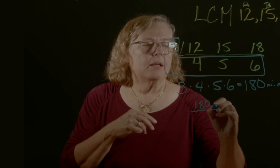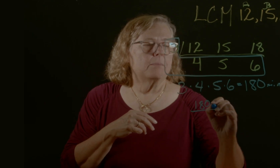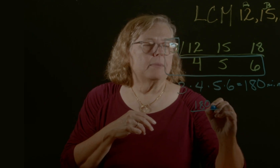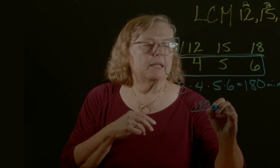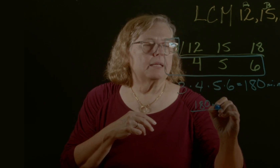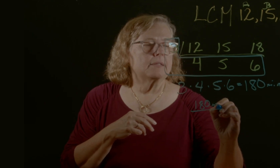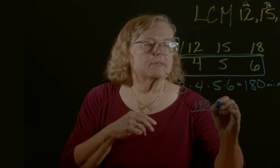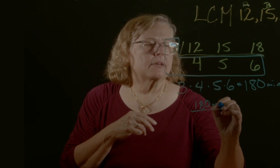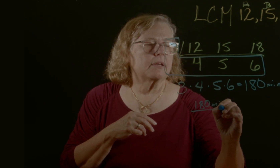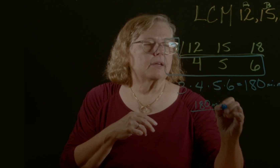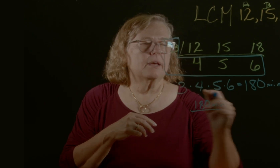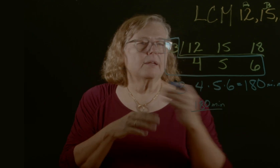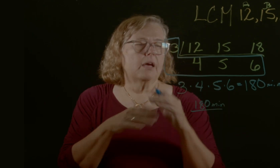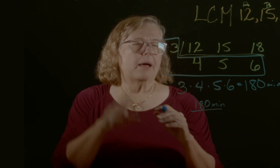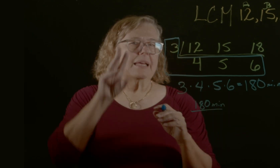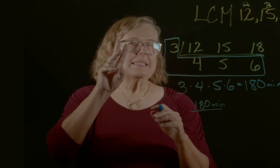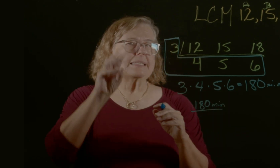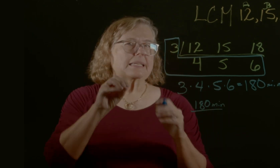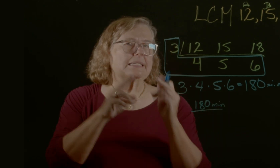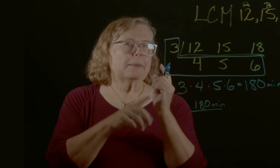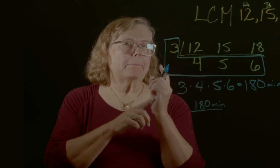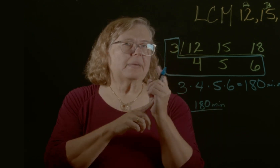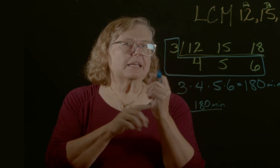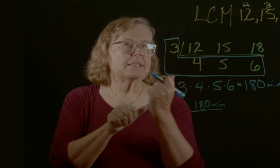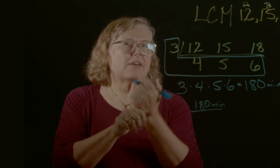It's 180 minutes. We're going to divide it by 60 minutes in every hour.